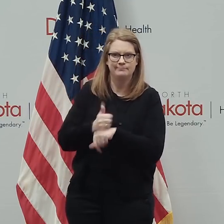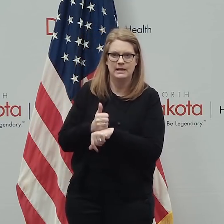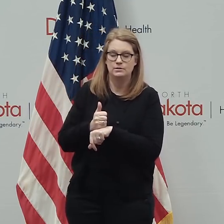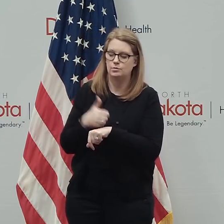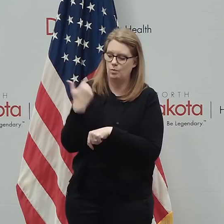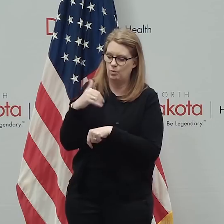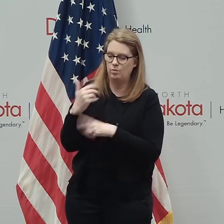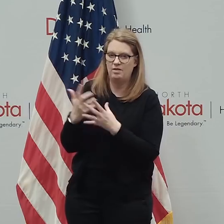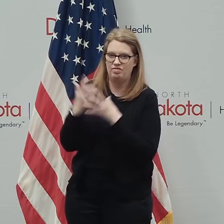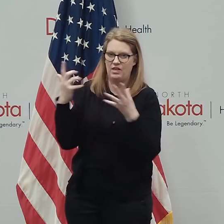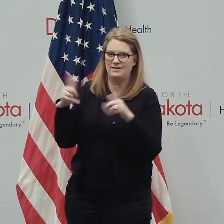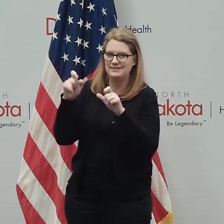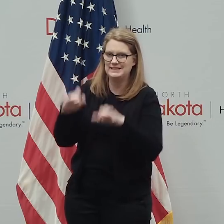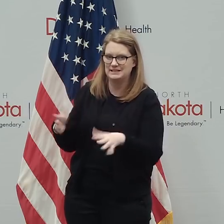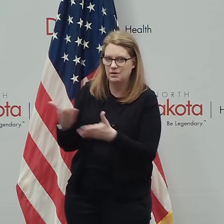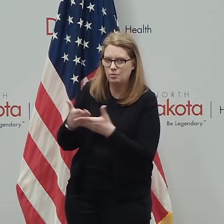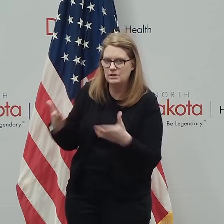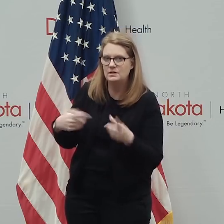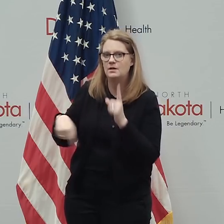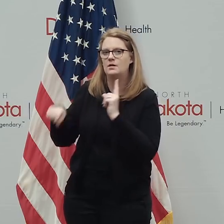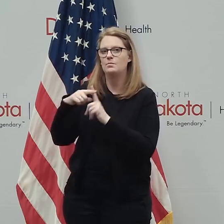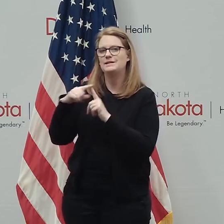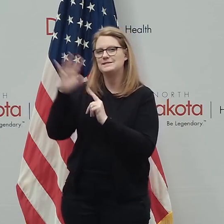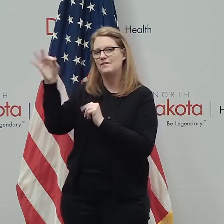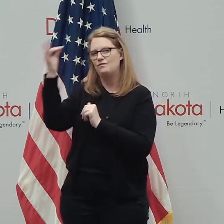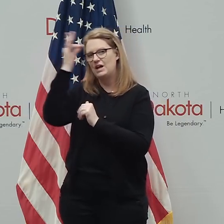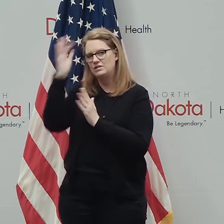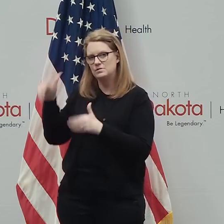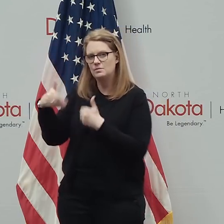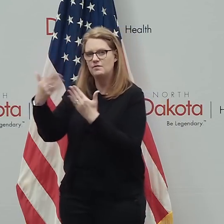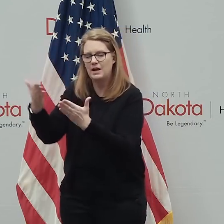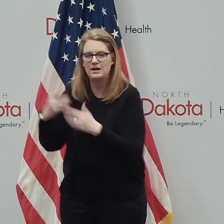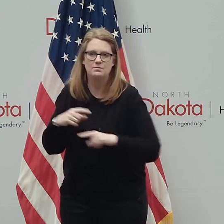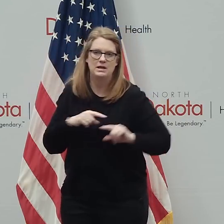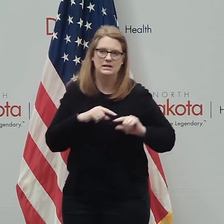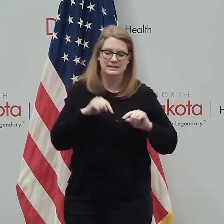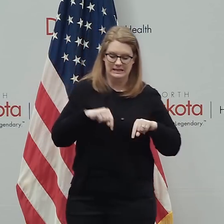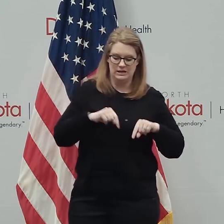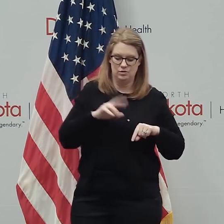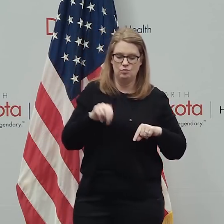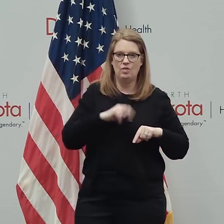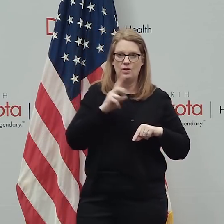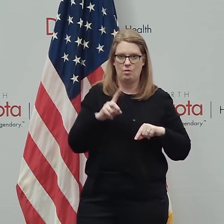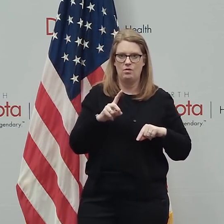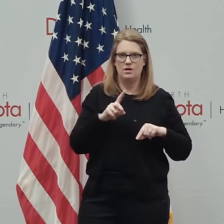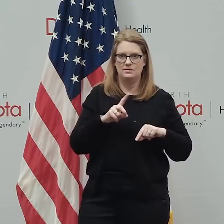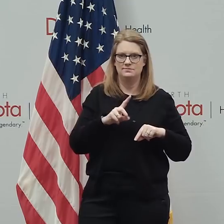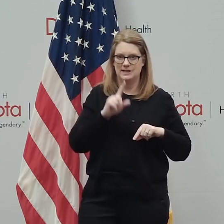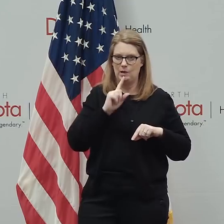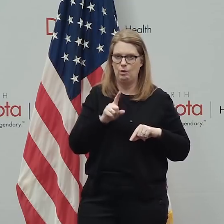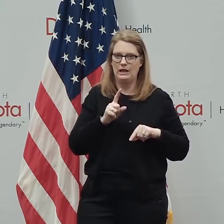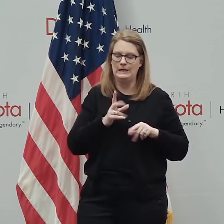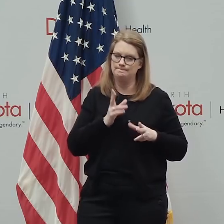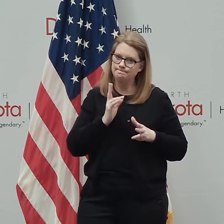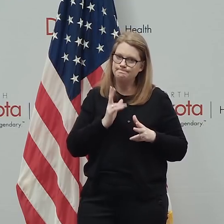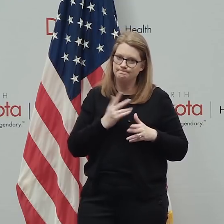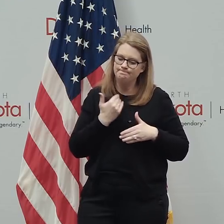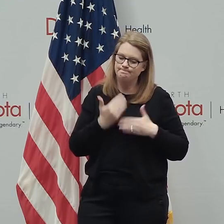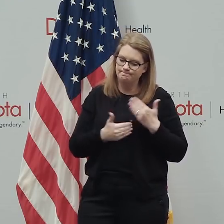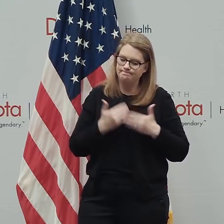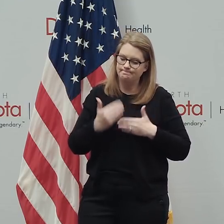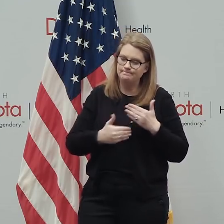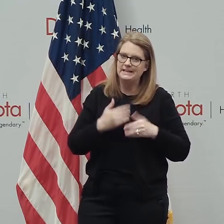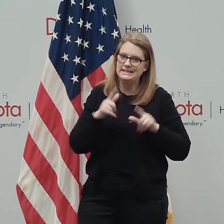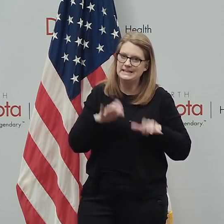lot of testing resources plus what the feds have given them. But North Dakota is right in the hunt in terms of testing